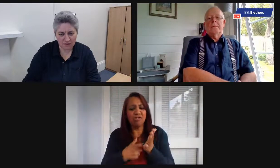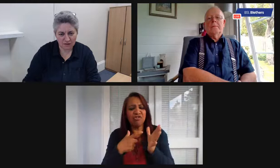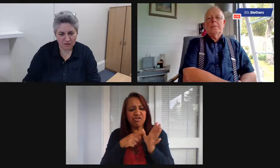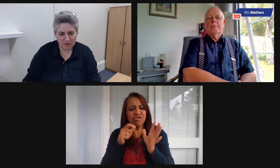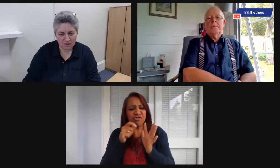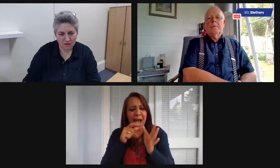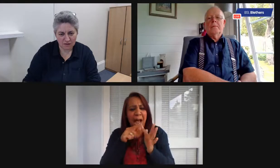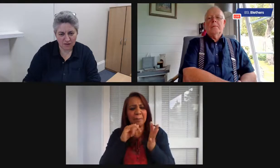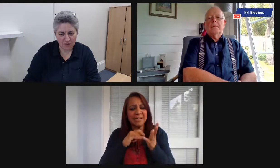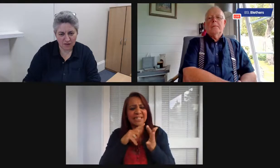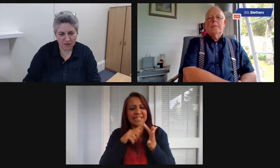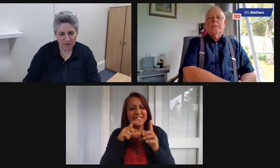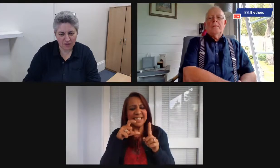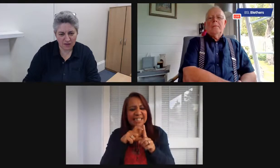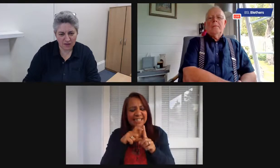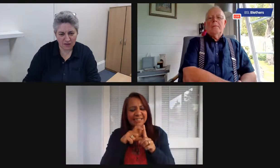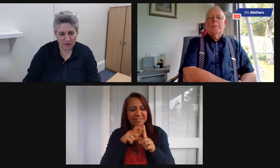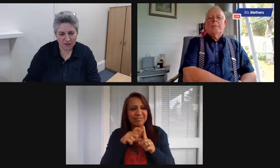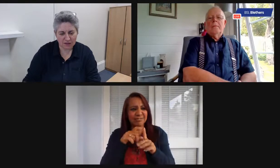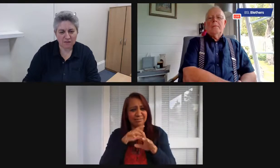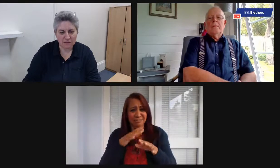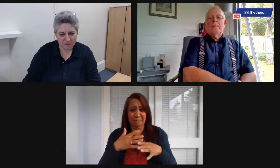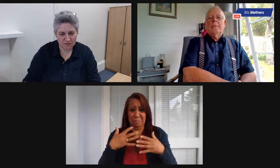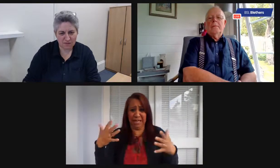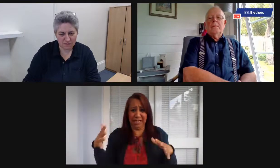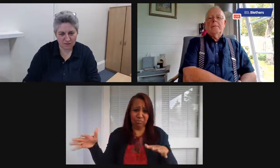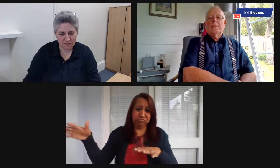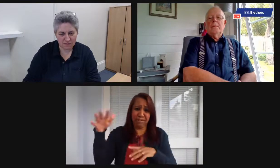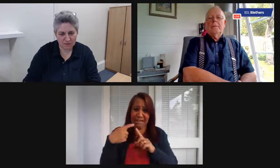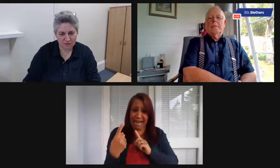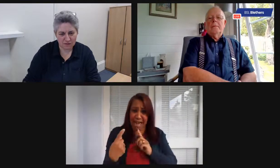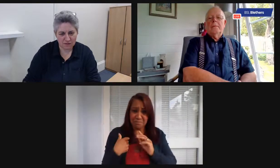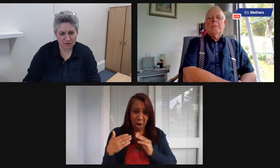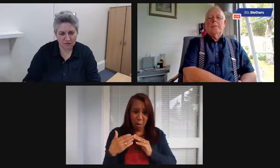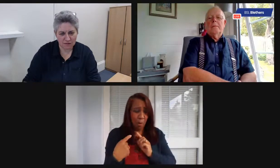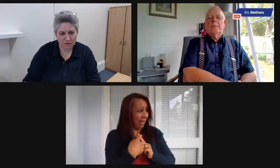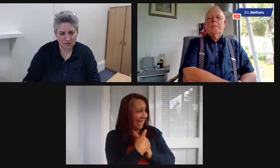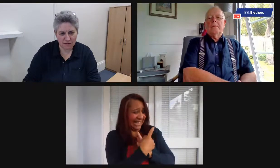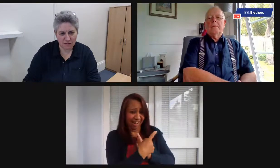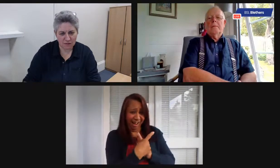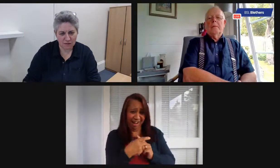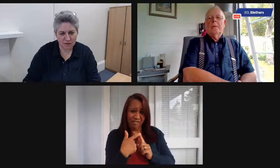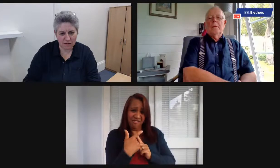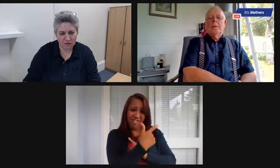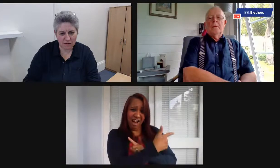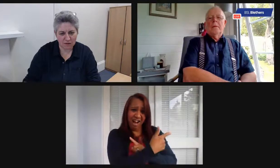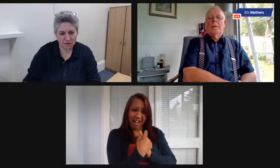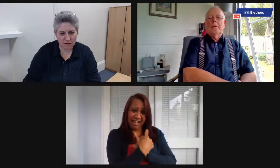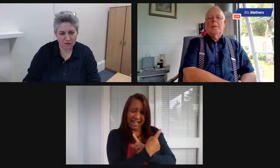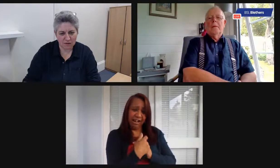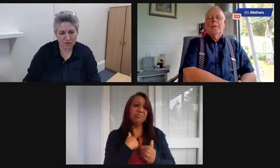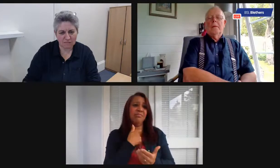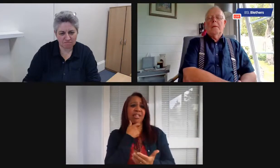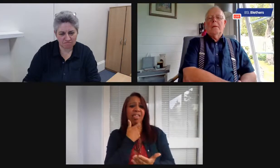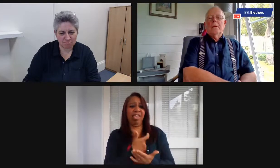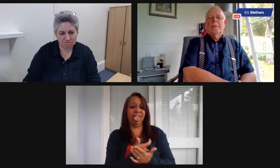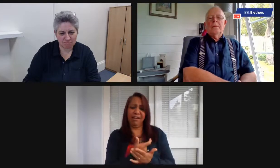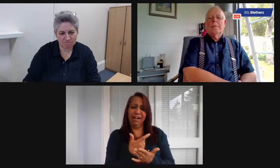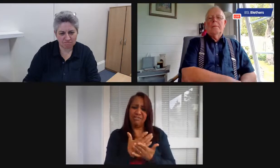was floor of bluebells, and they were just everywhere. They weren't even that far from my